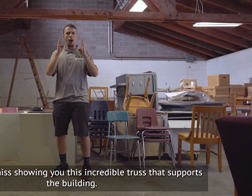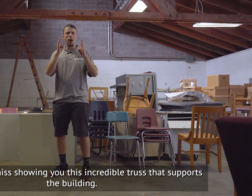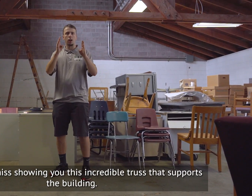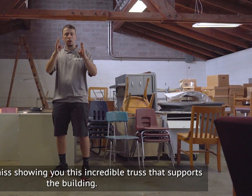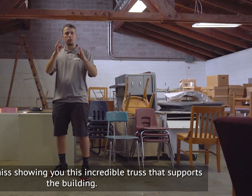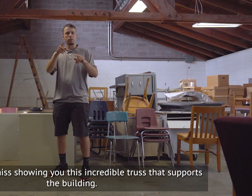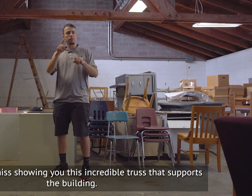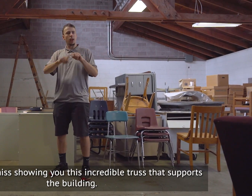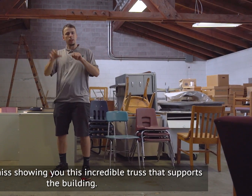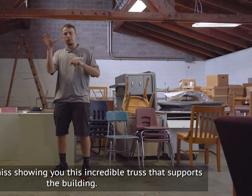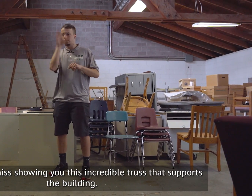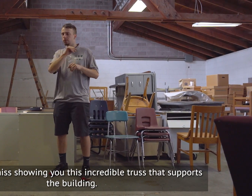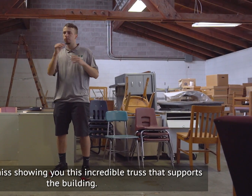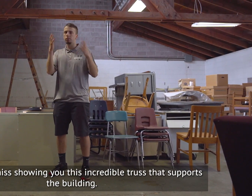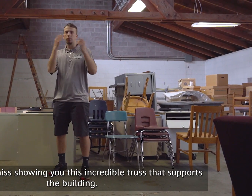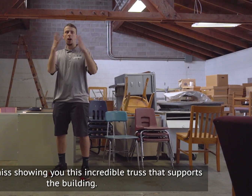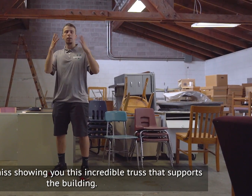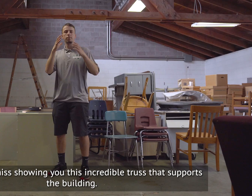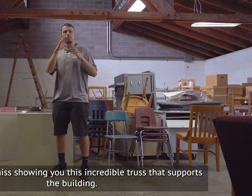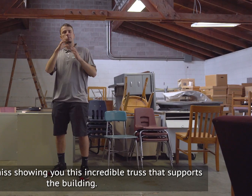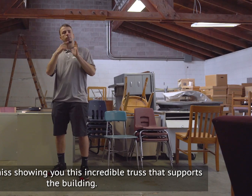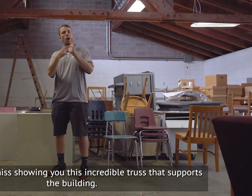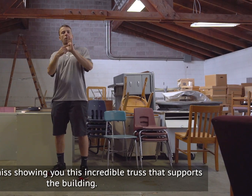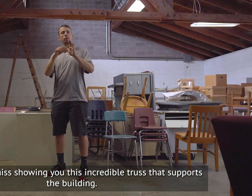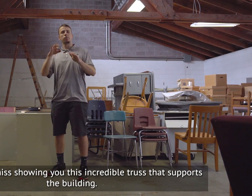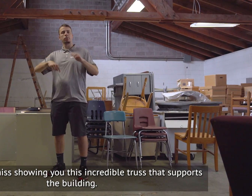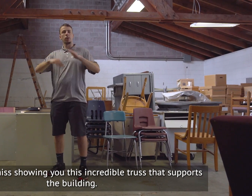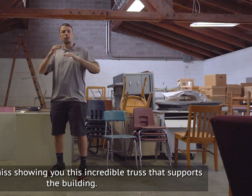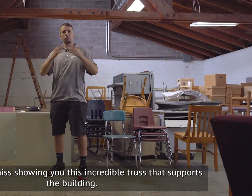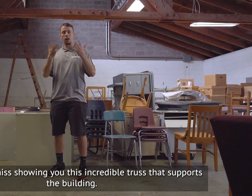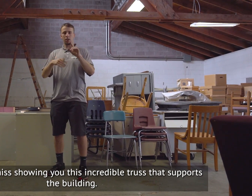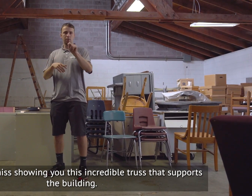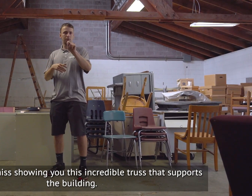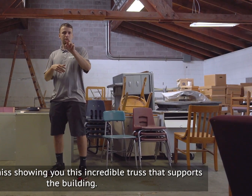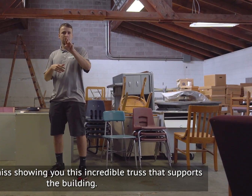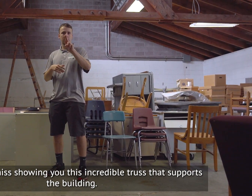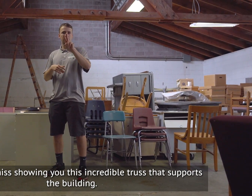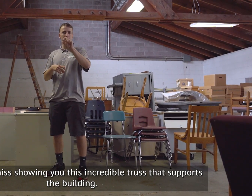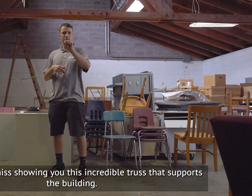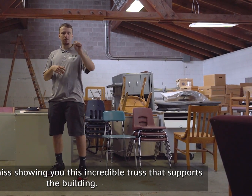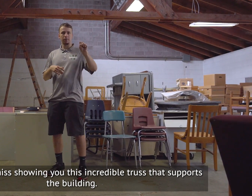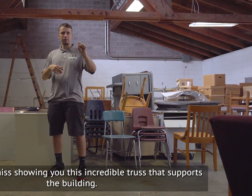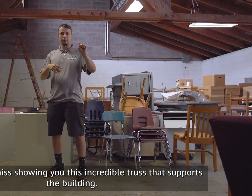And we can't miss showing you this incredible truss that supports the building.